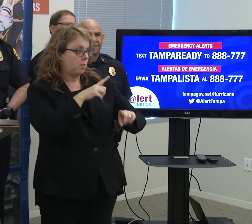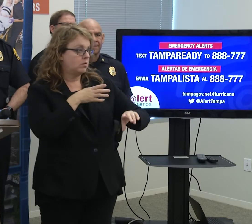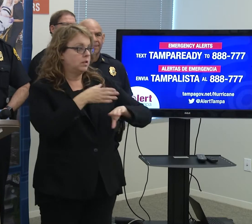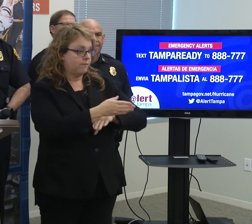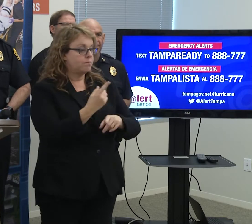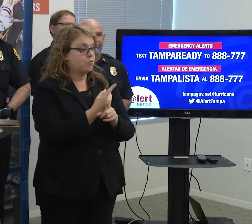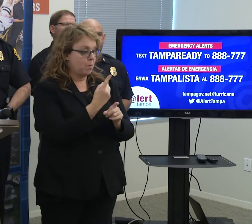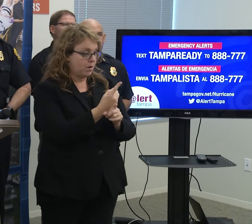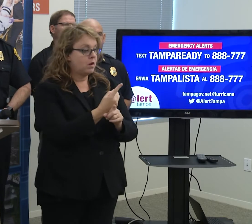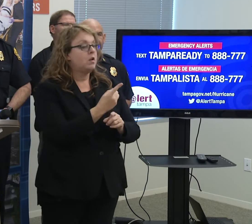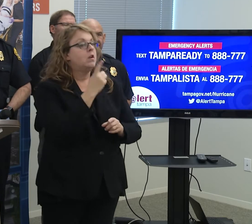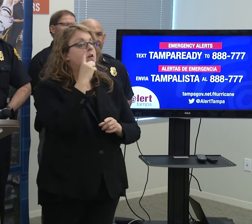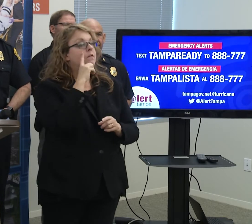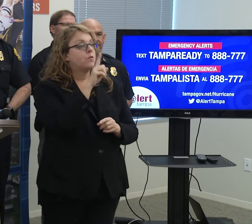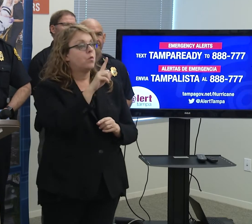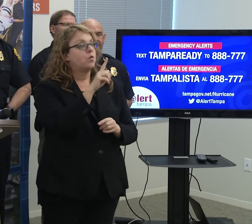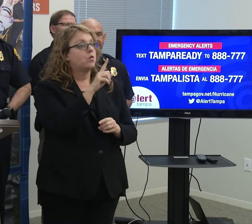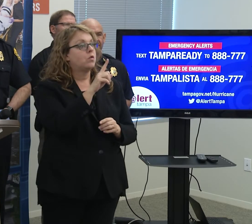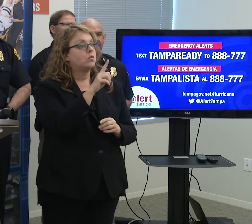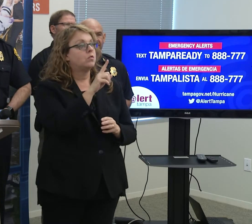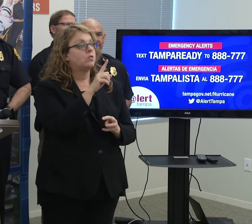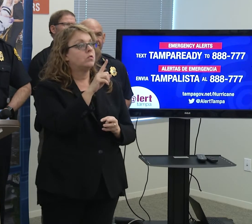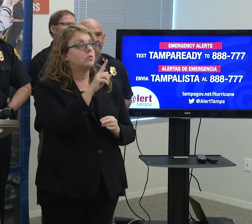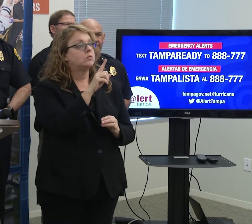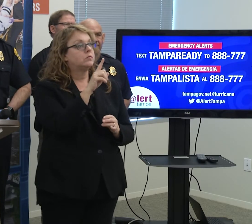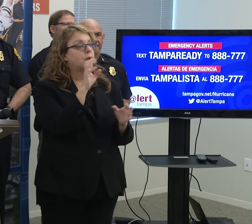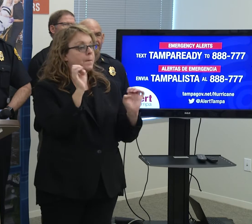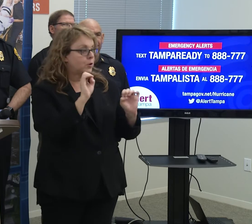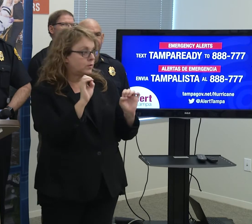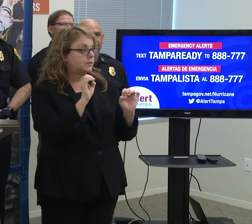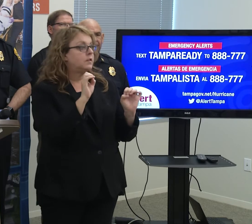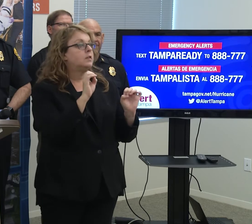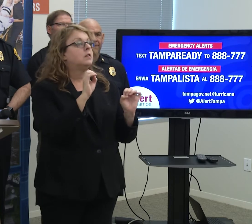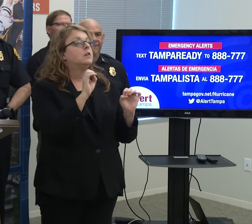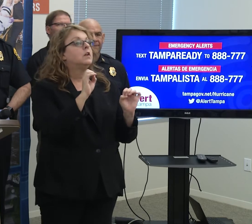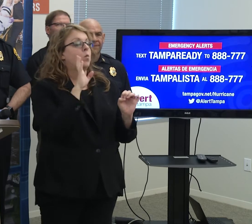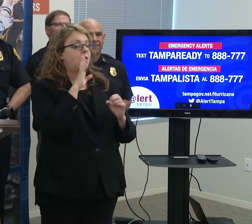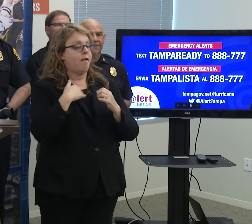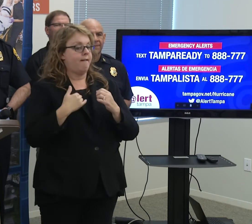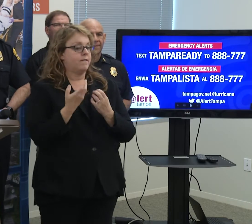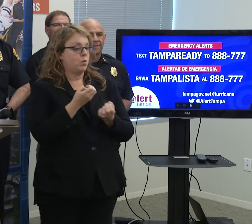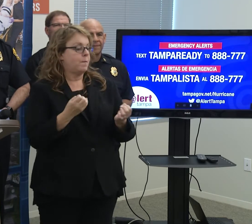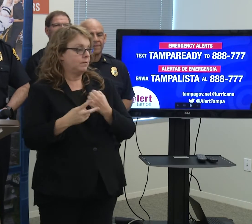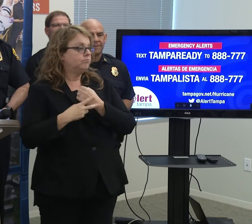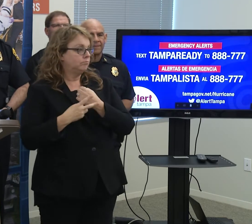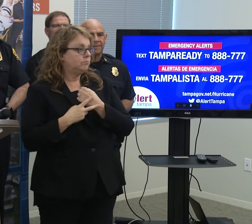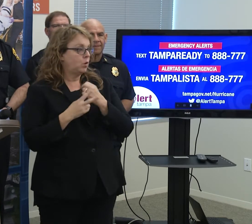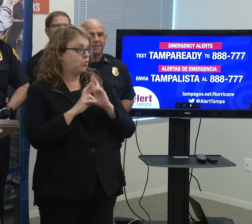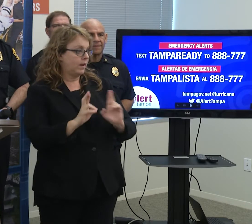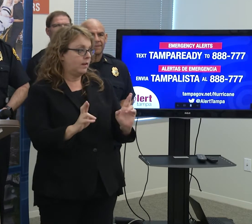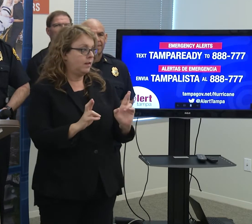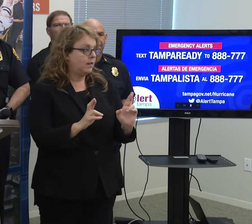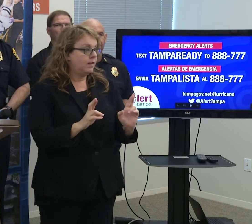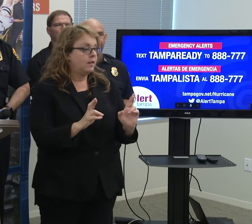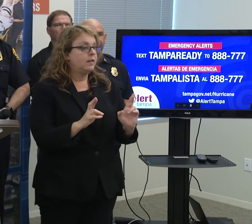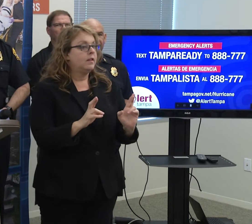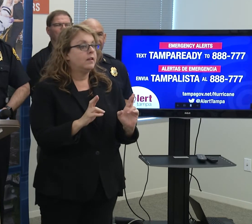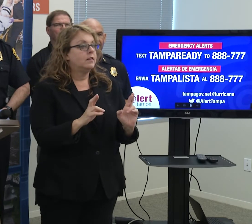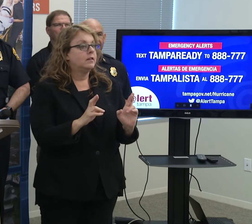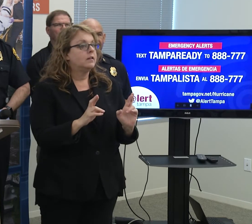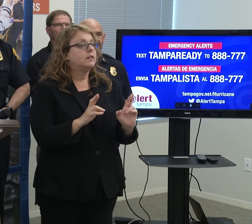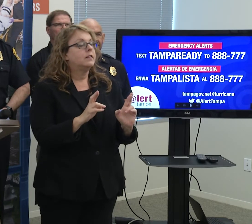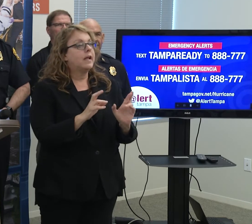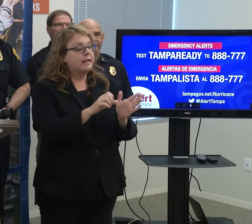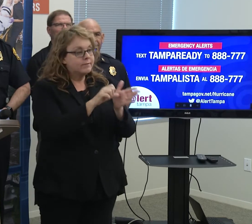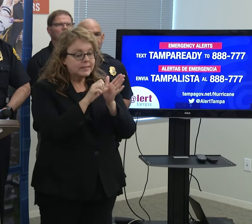is appropriate for any element that would be impacted for the city. We can't say